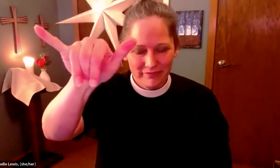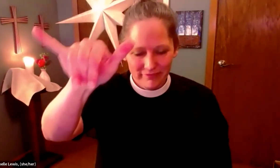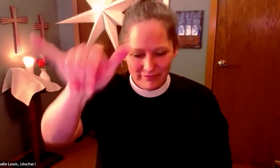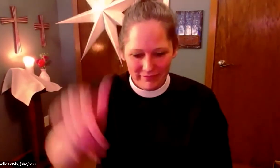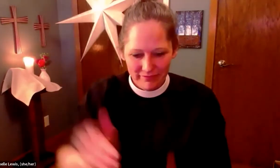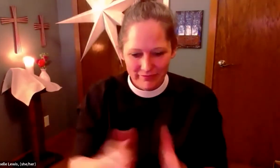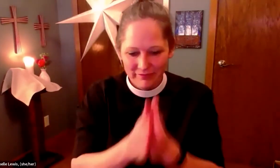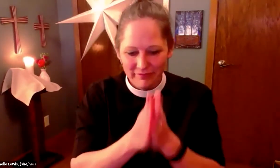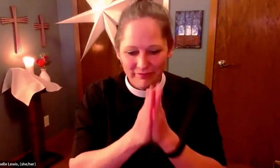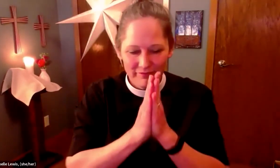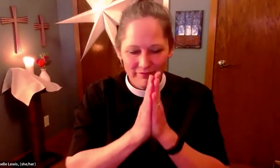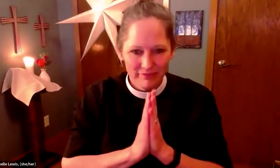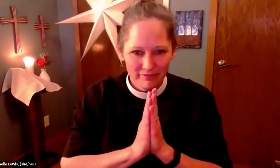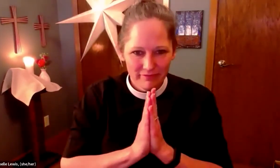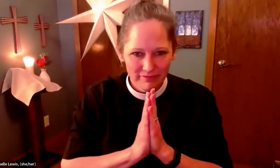and forever.